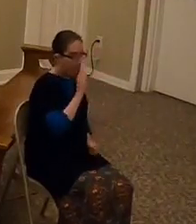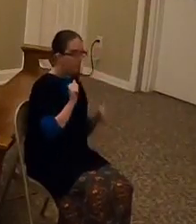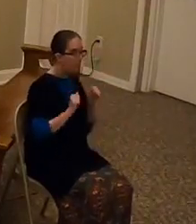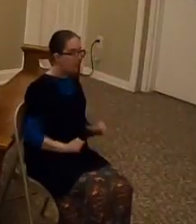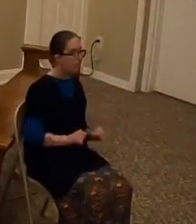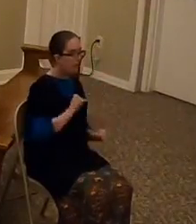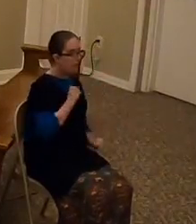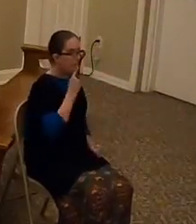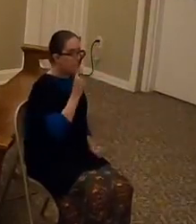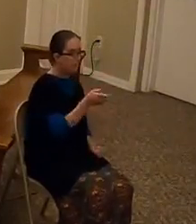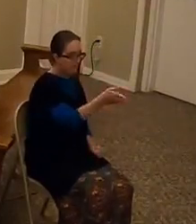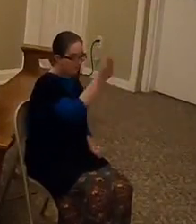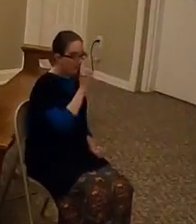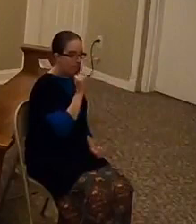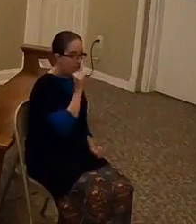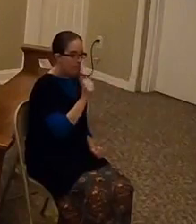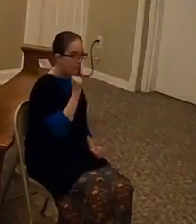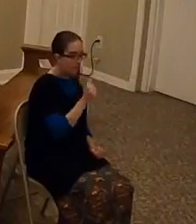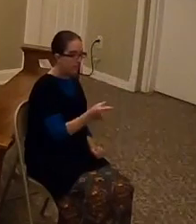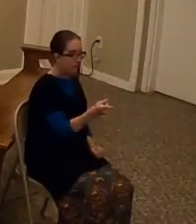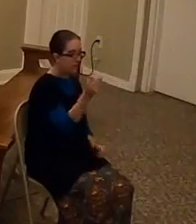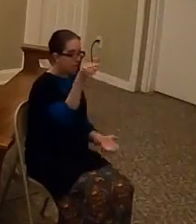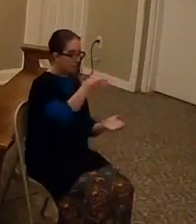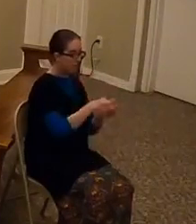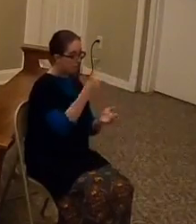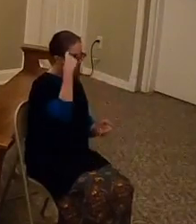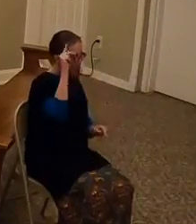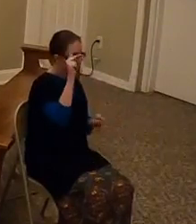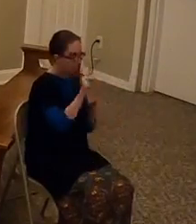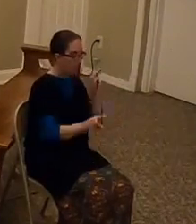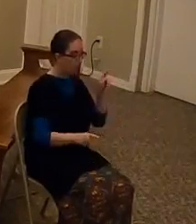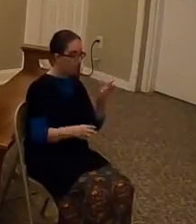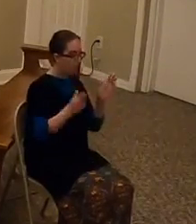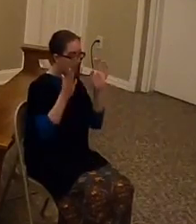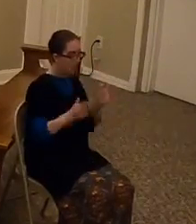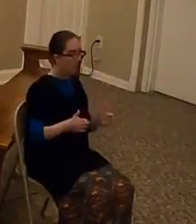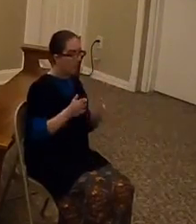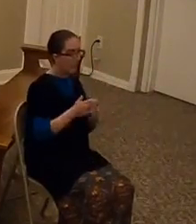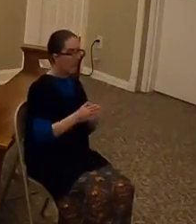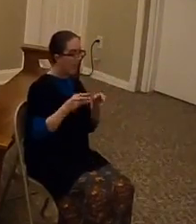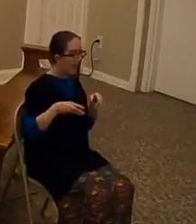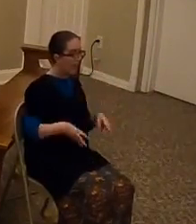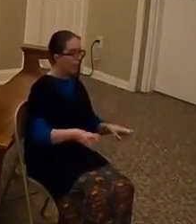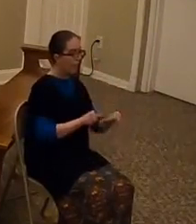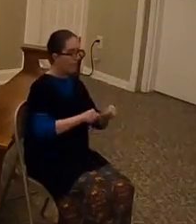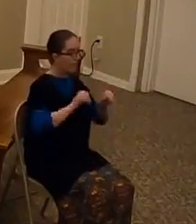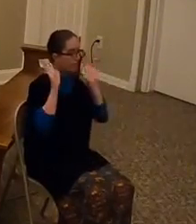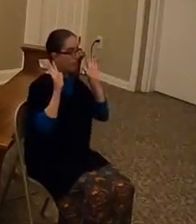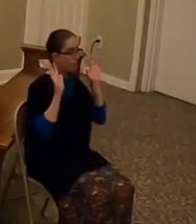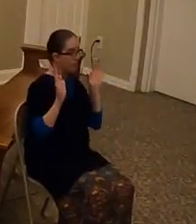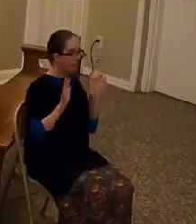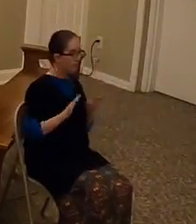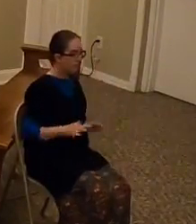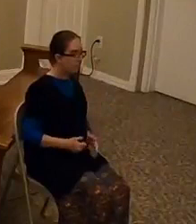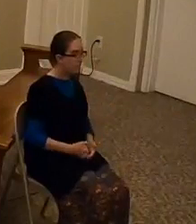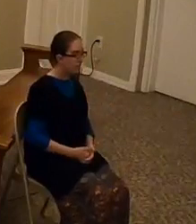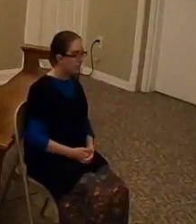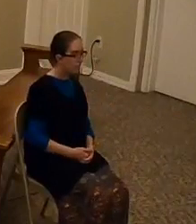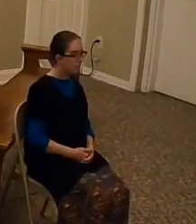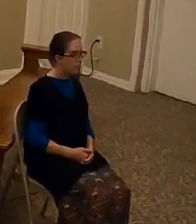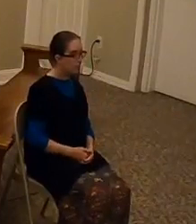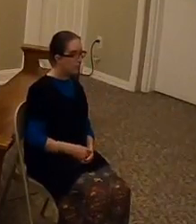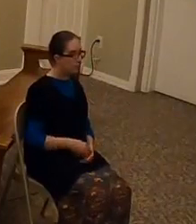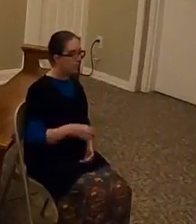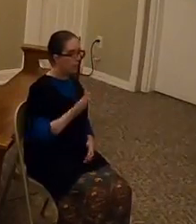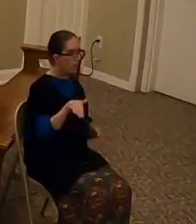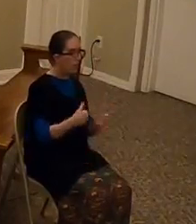I tell you, God is not coming back for somebody that's halfway sold out. Yes, sir.